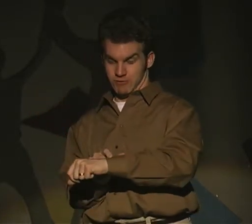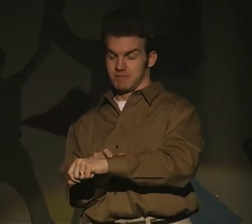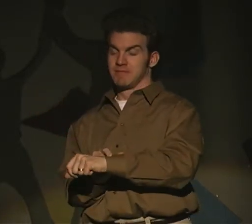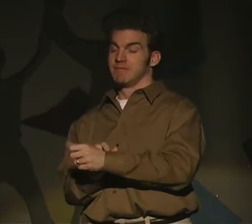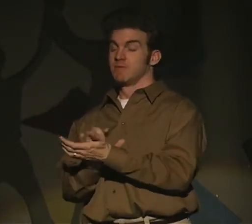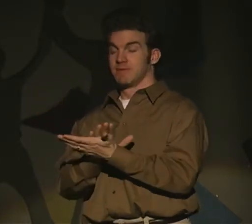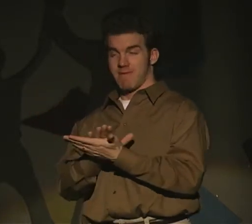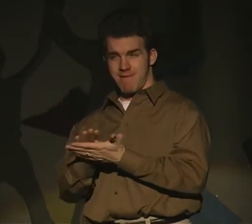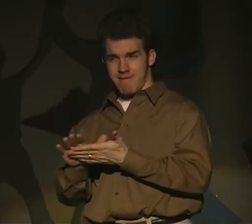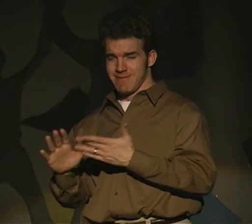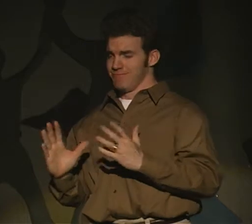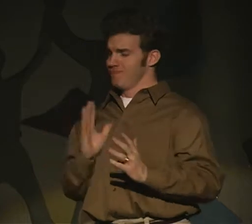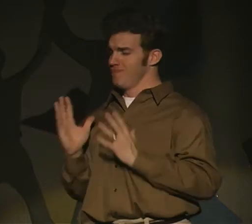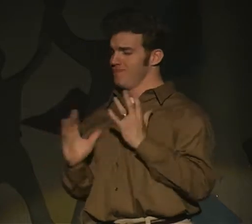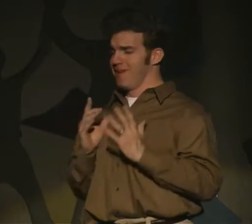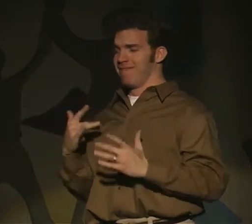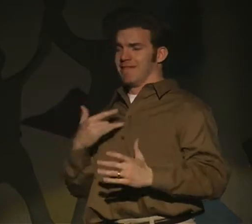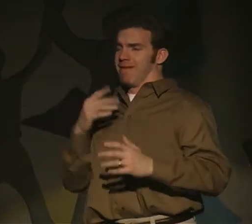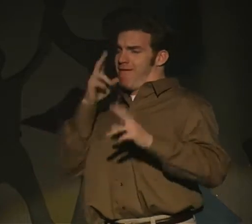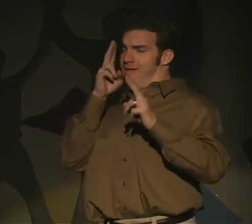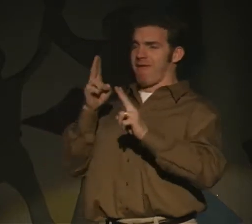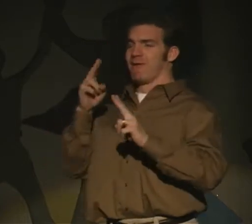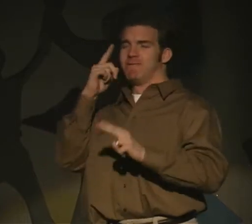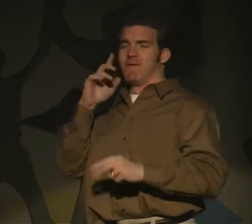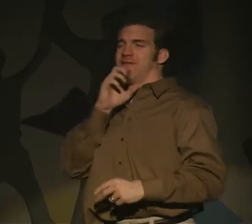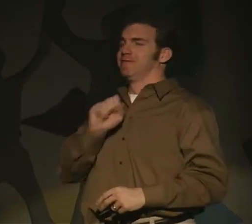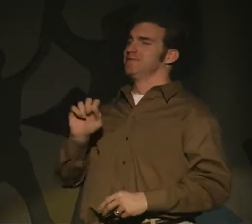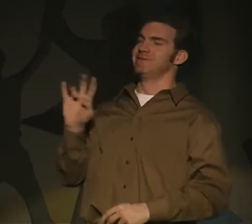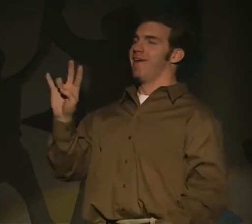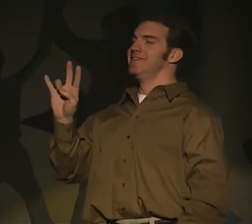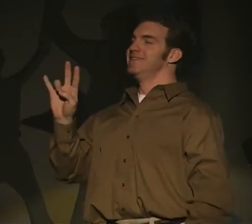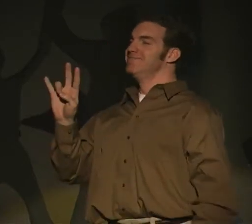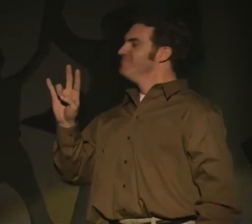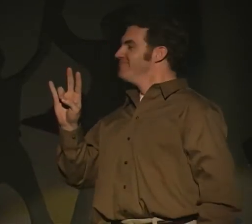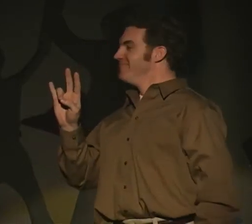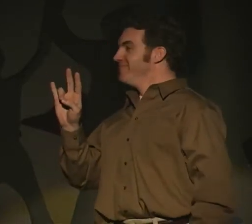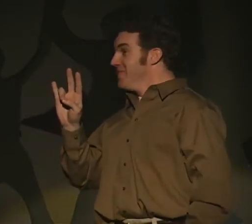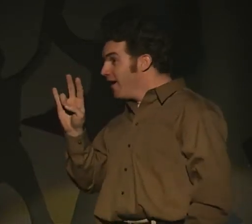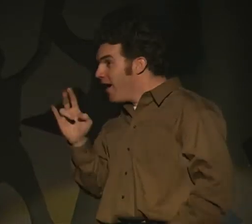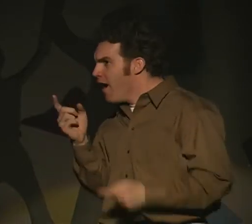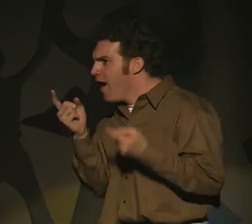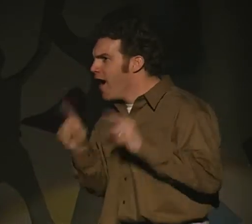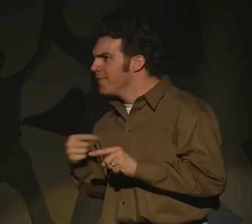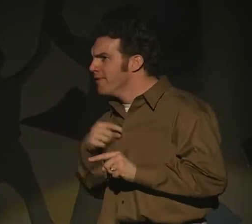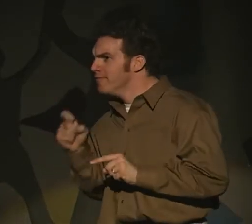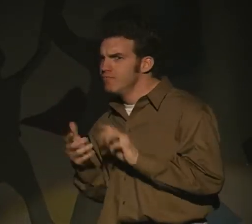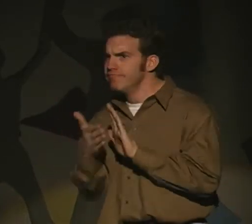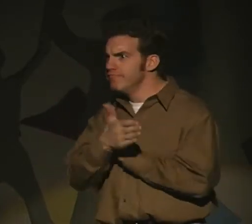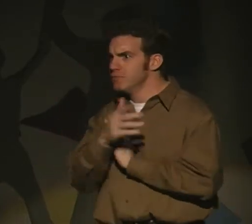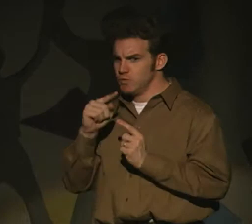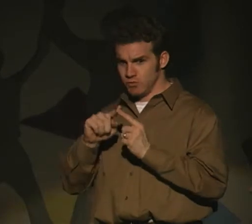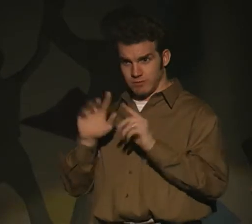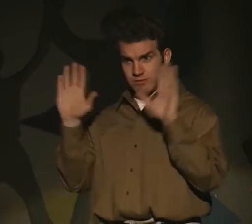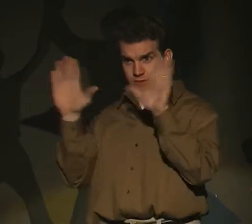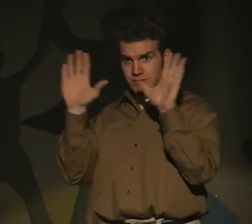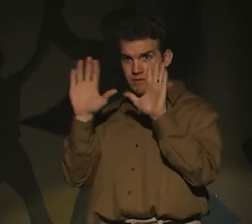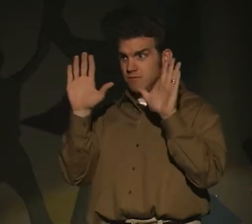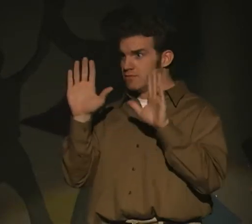a really fancy silver watch. I felt like that was a pretty big honor to have my